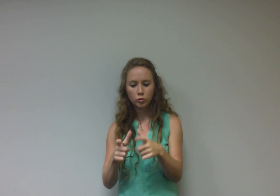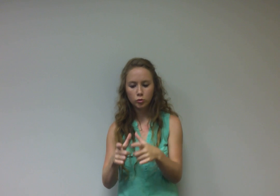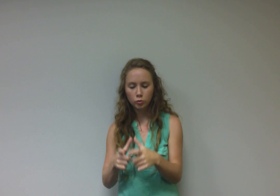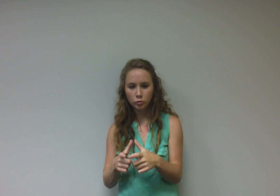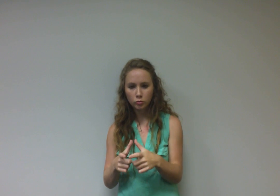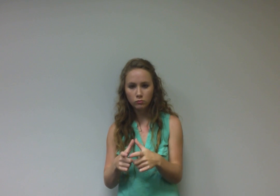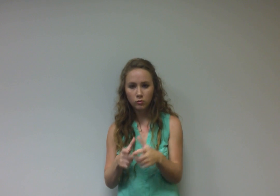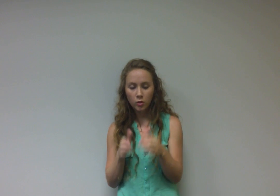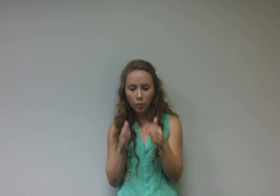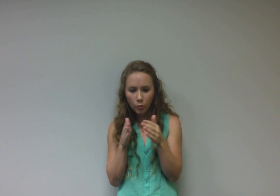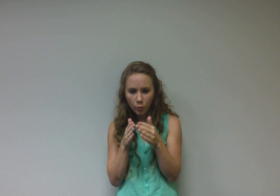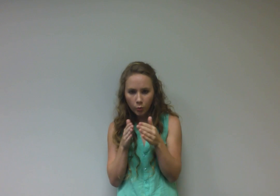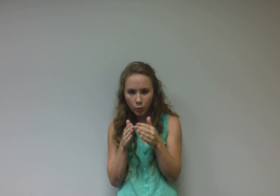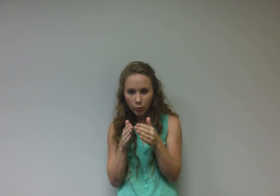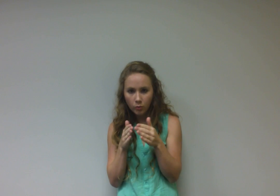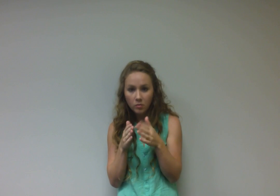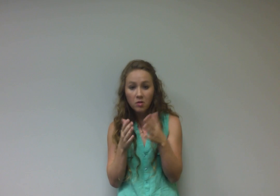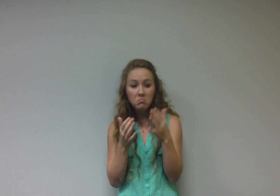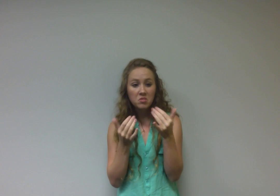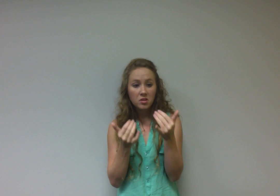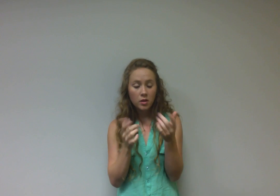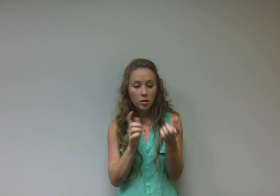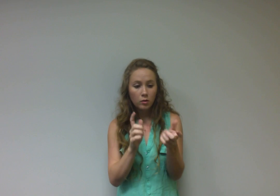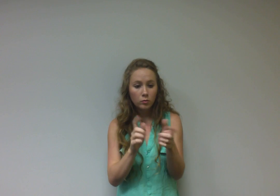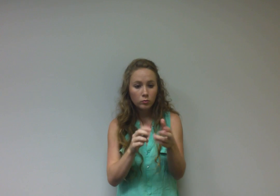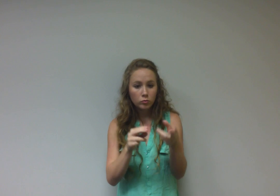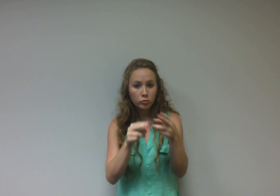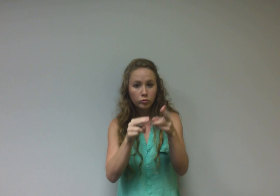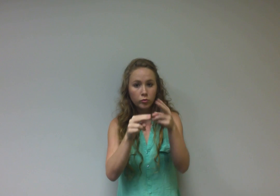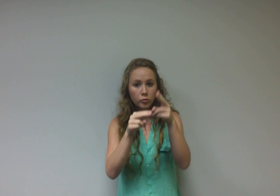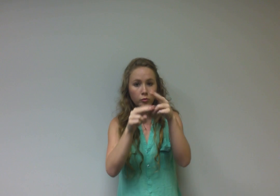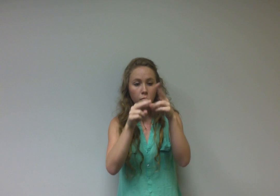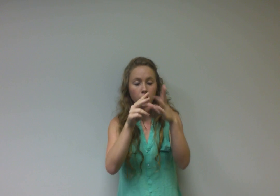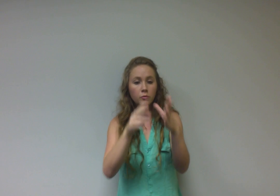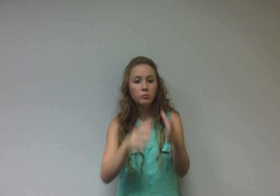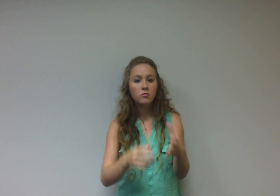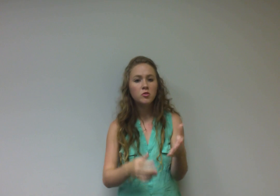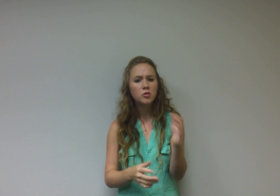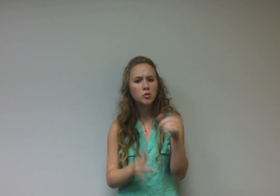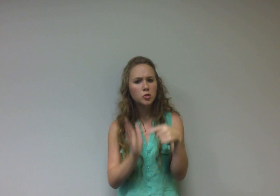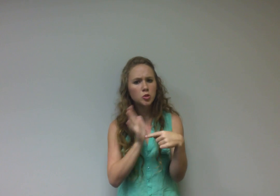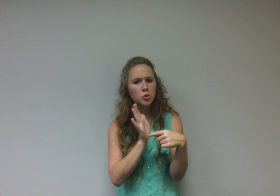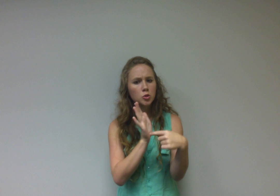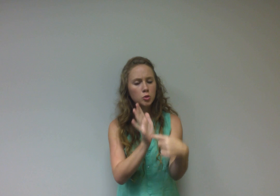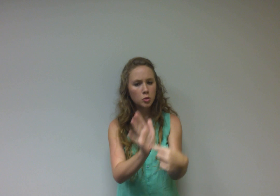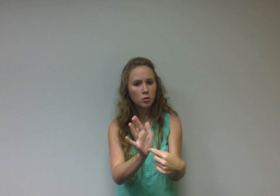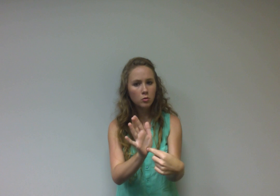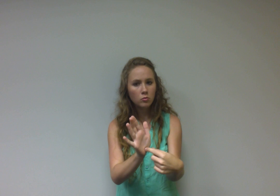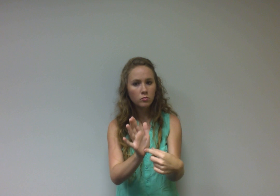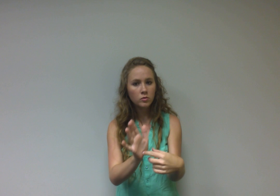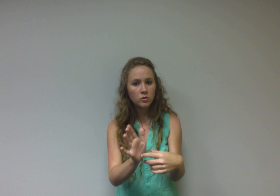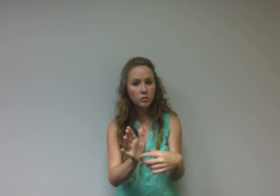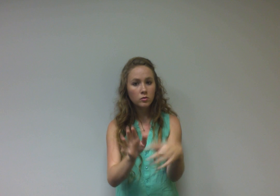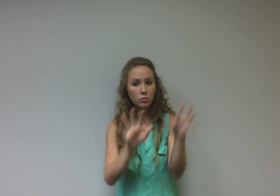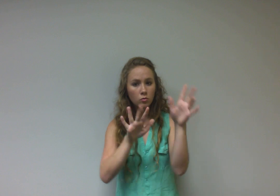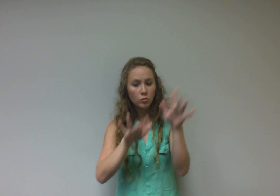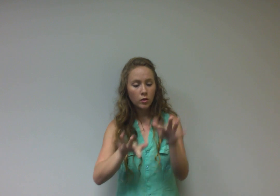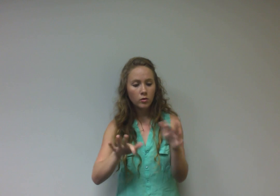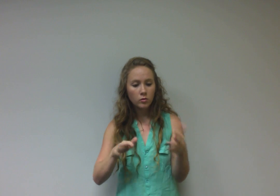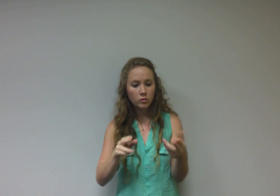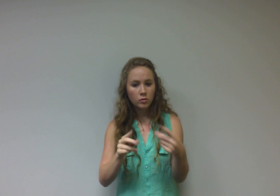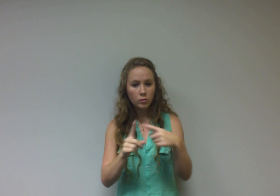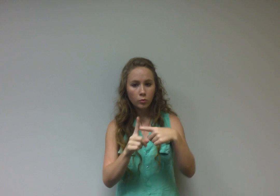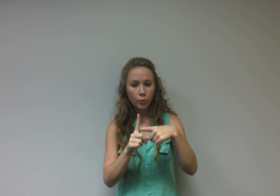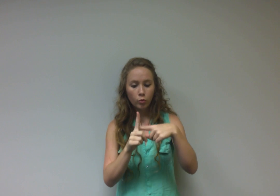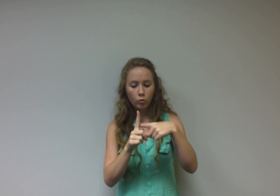The mountains now lose their mantle of snow. Edelweiss and orchids blossom in the meadows.